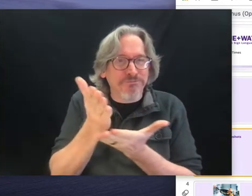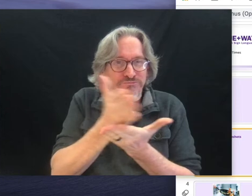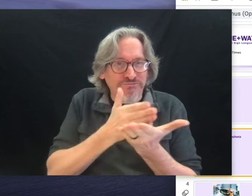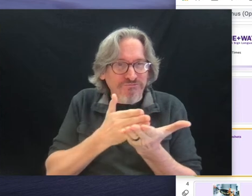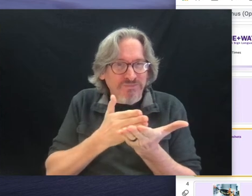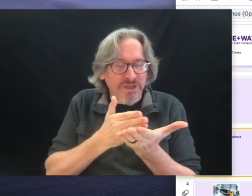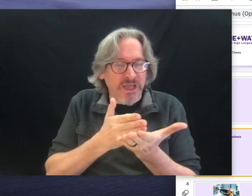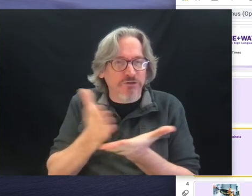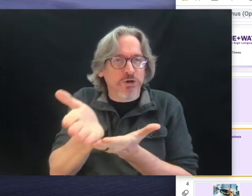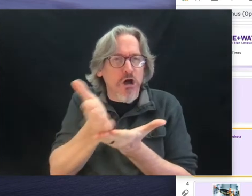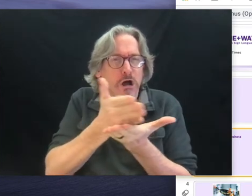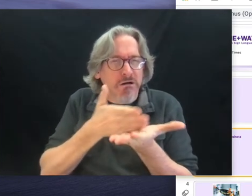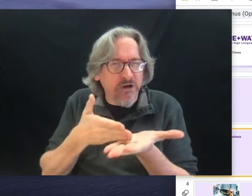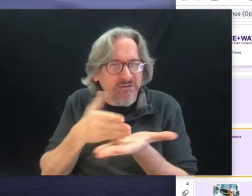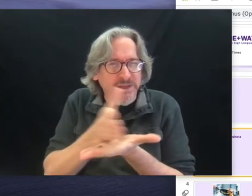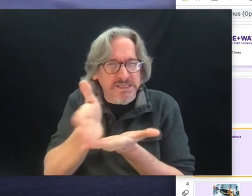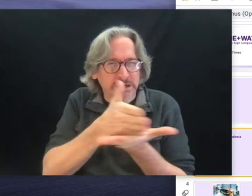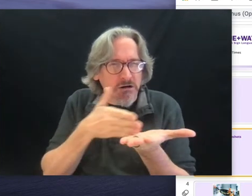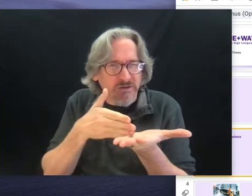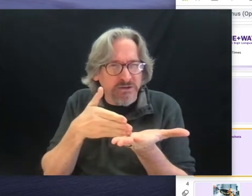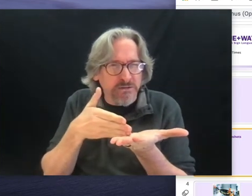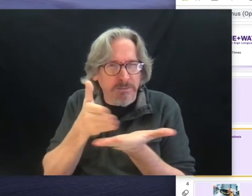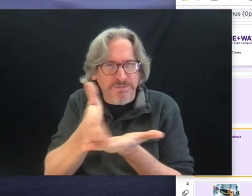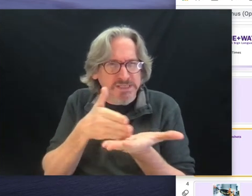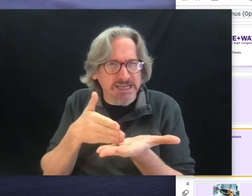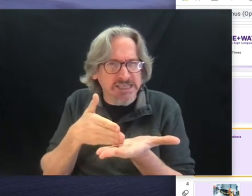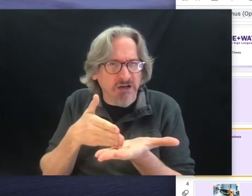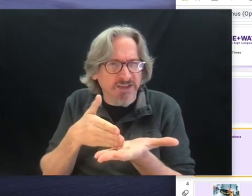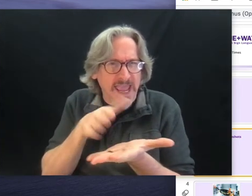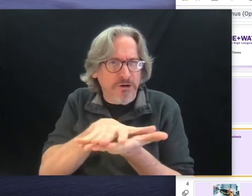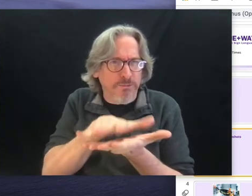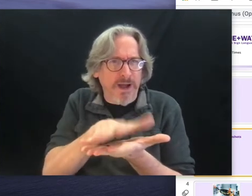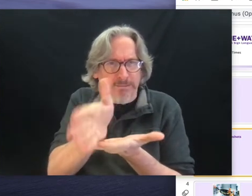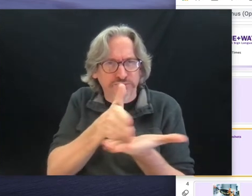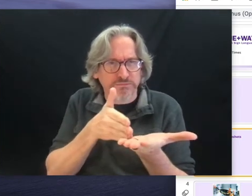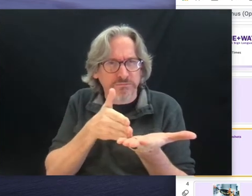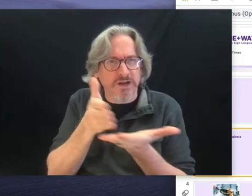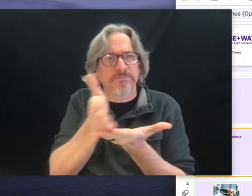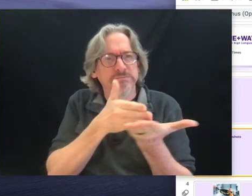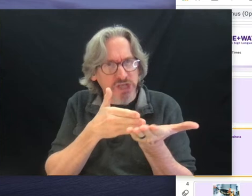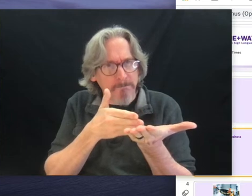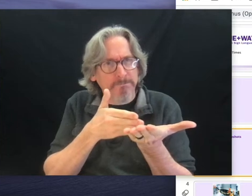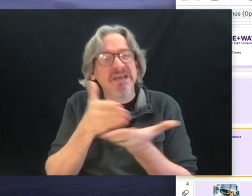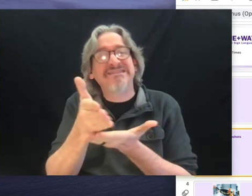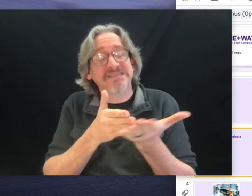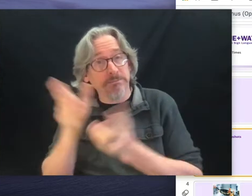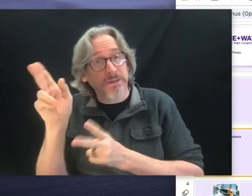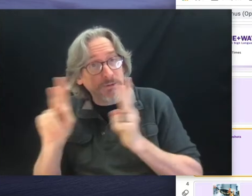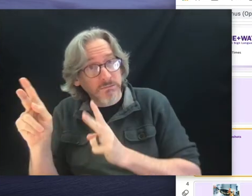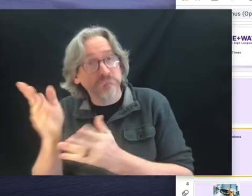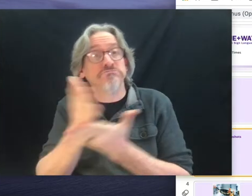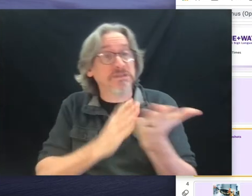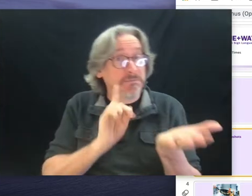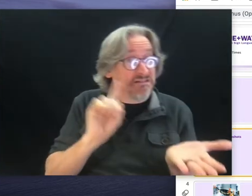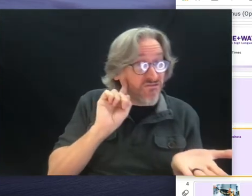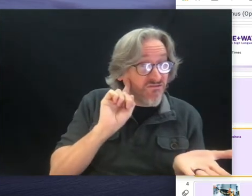Some. If you carve off a piece, carve off a slice of cake or pie, right? Some